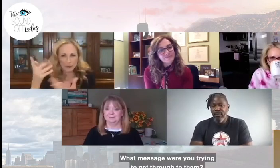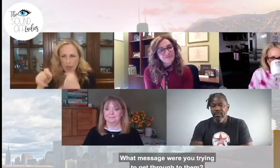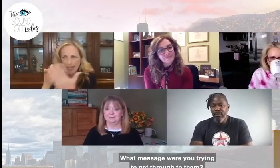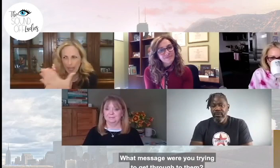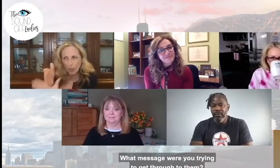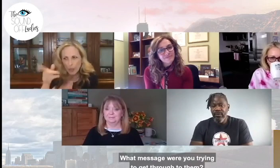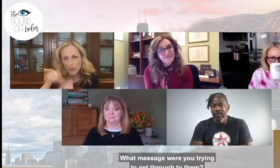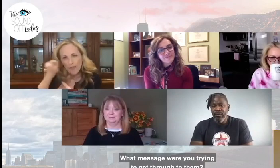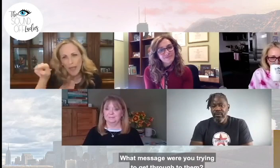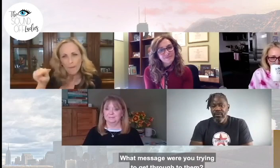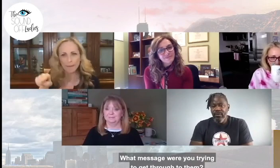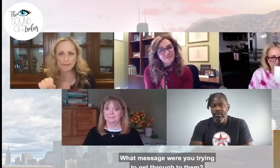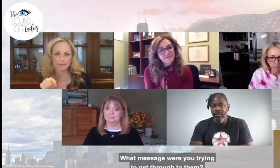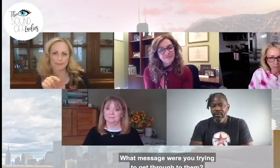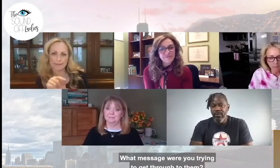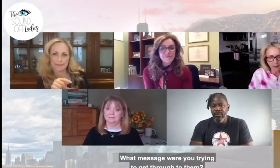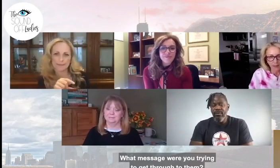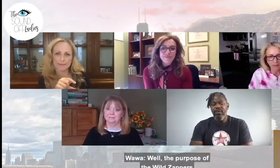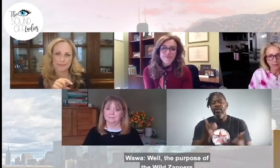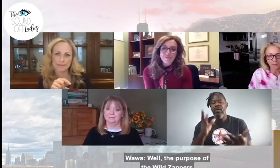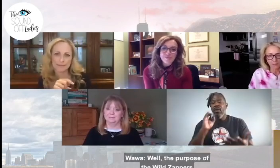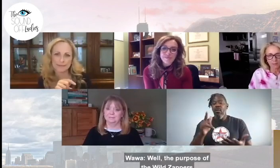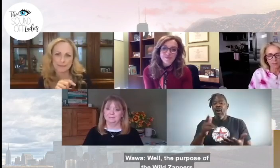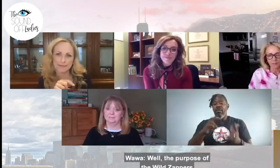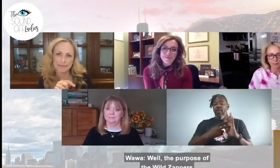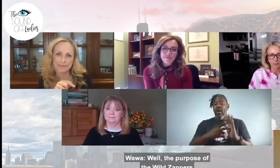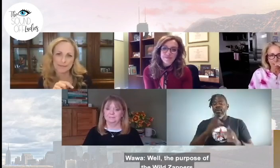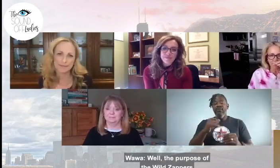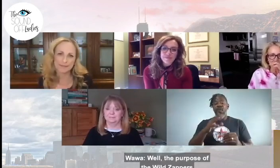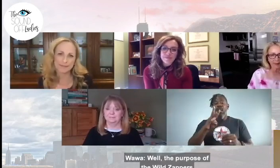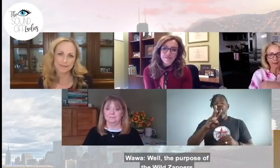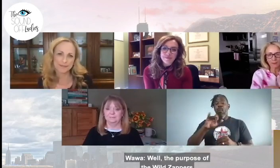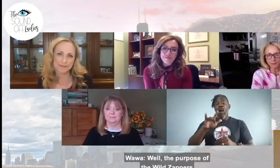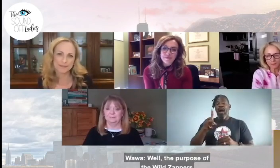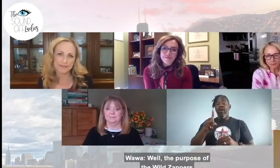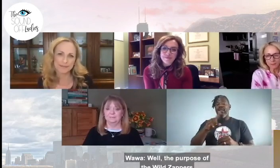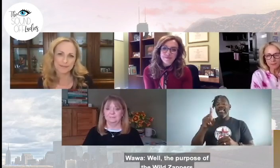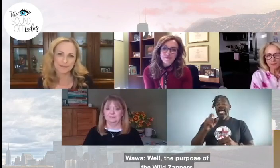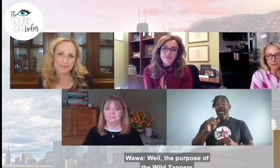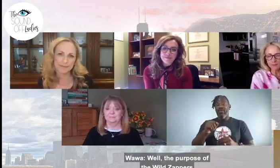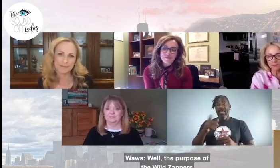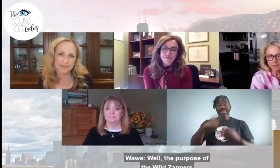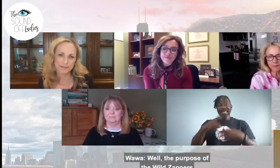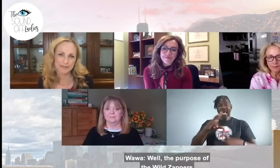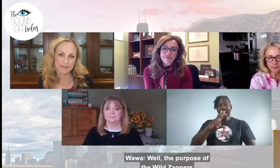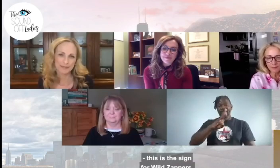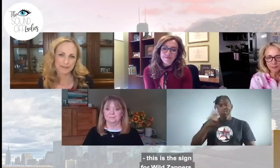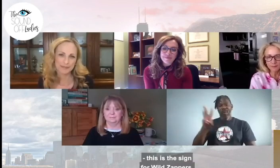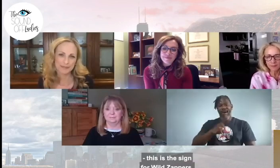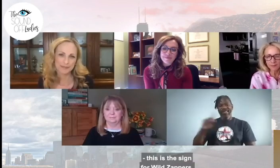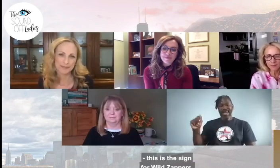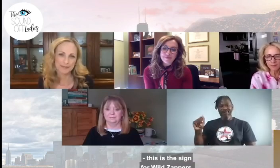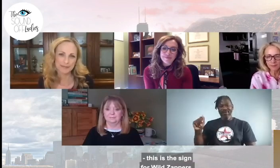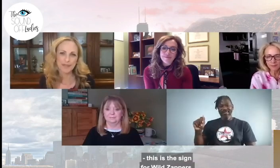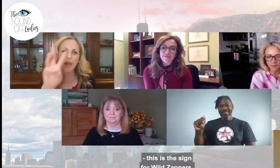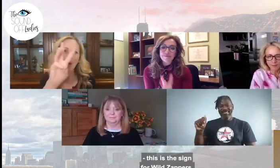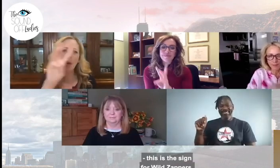And I'm just asking, what were you trying to achieve exactly with the kids and the families? Okay, the purpose of the Wild Zappers, this